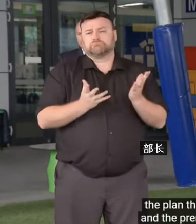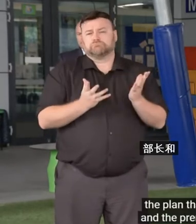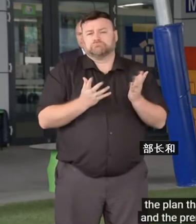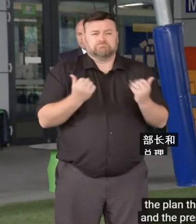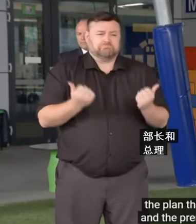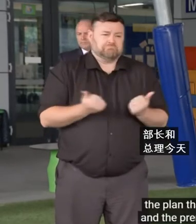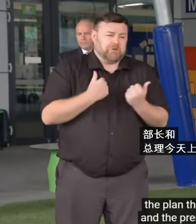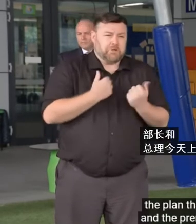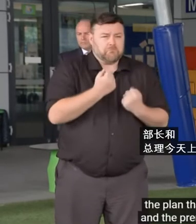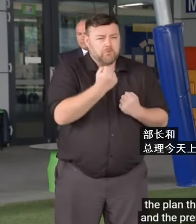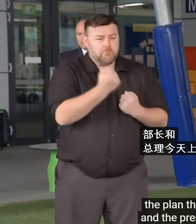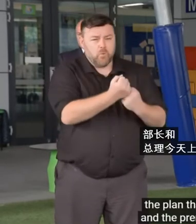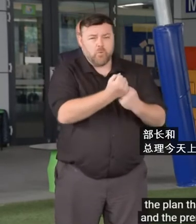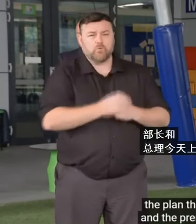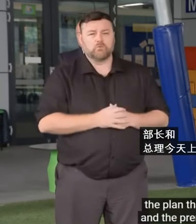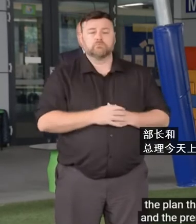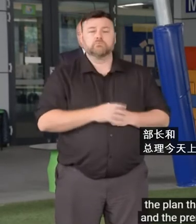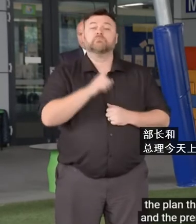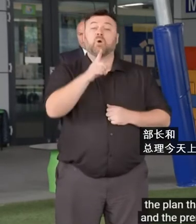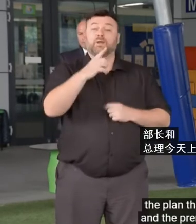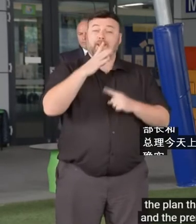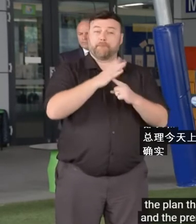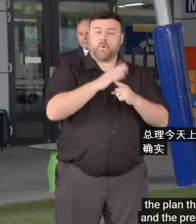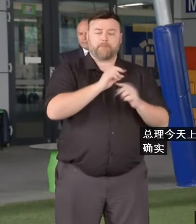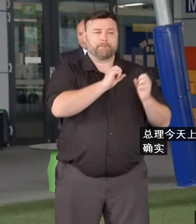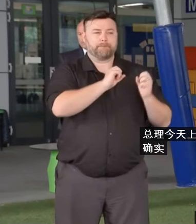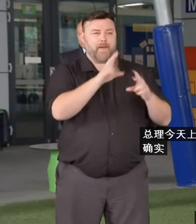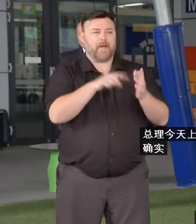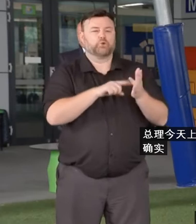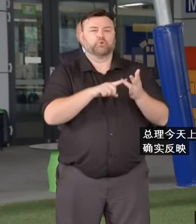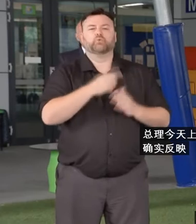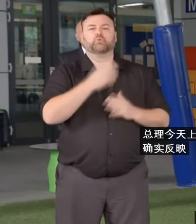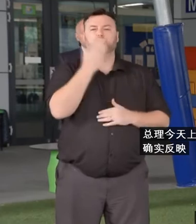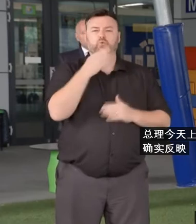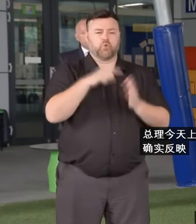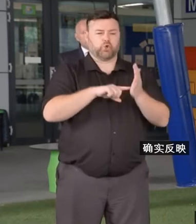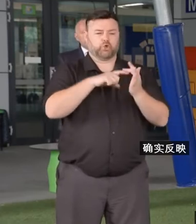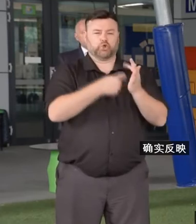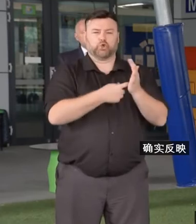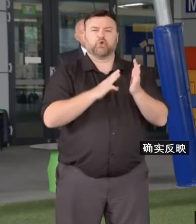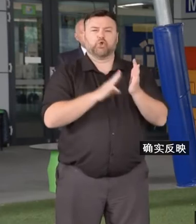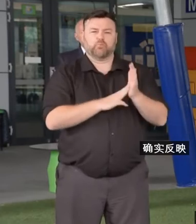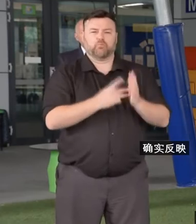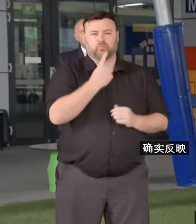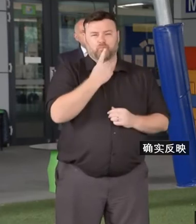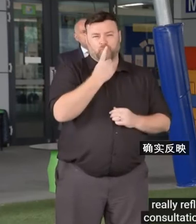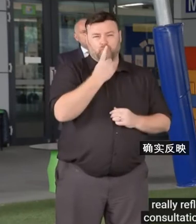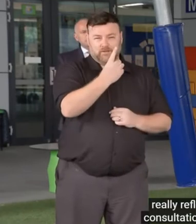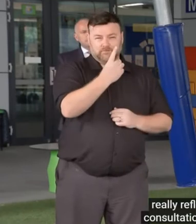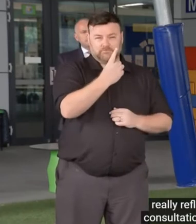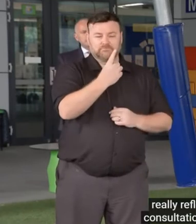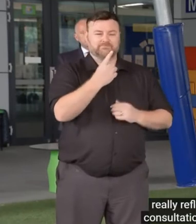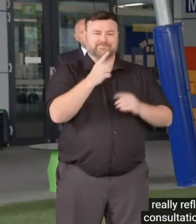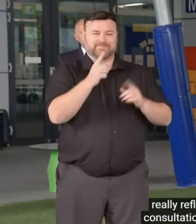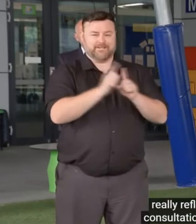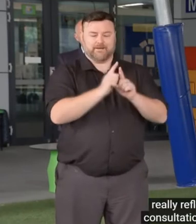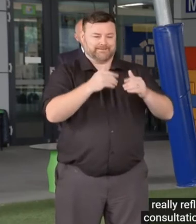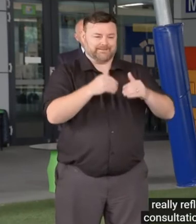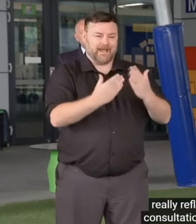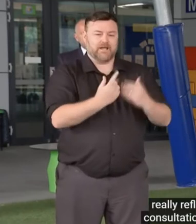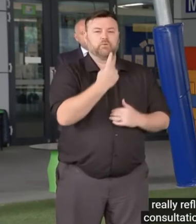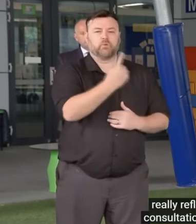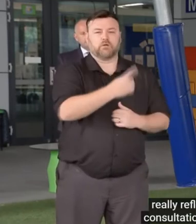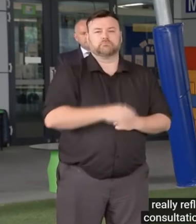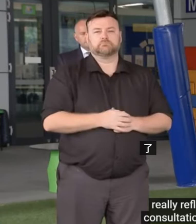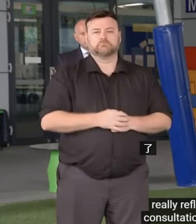the Minister and the Premier announced this morning really reflects the extensive consultations and discussions that have